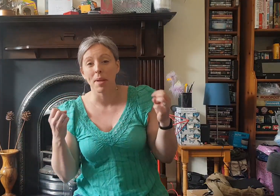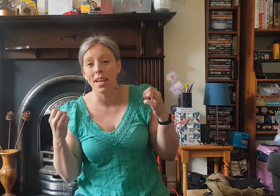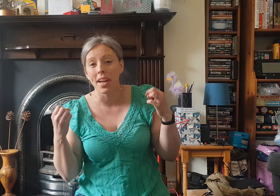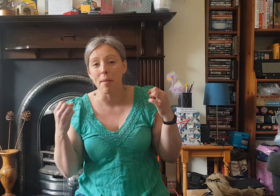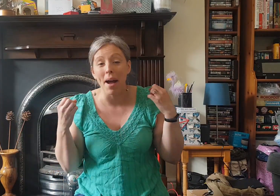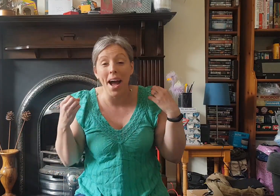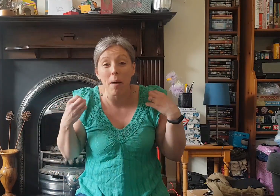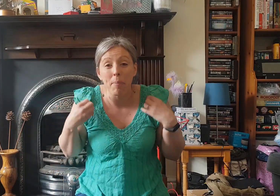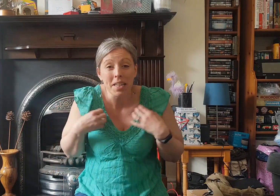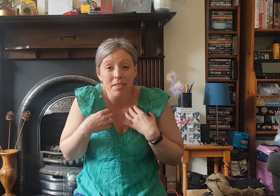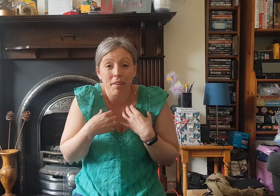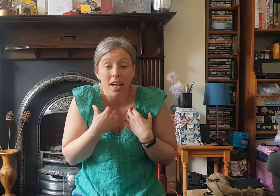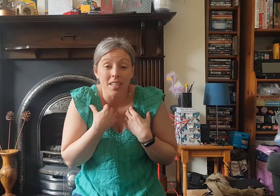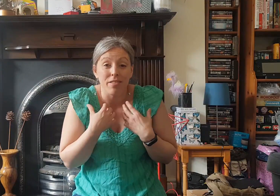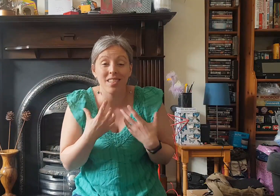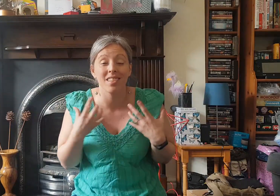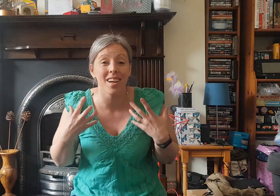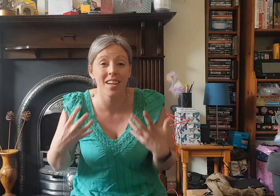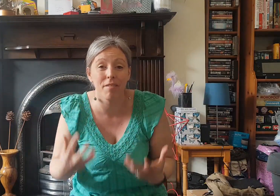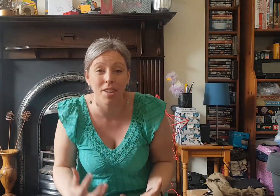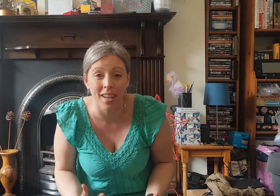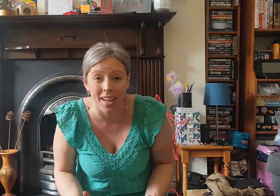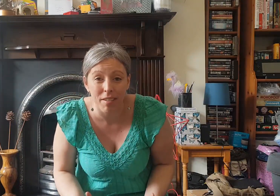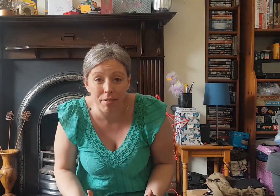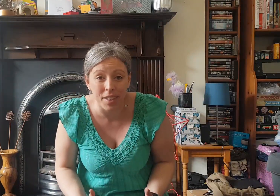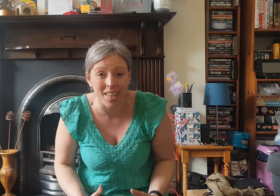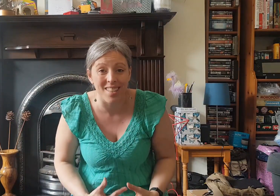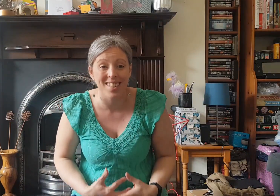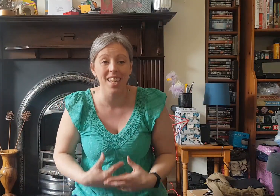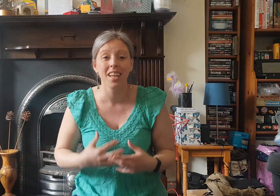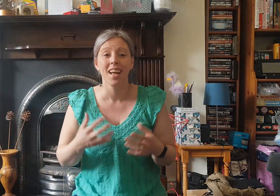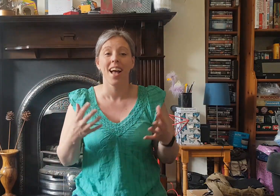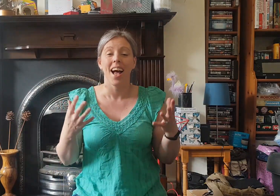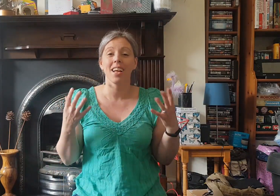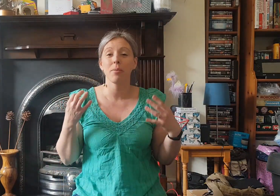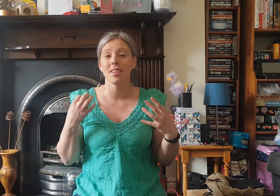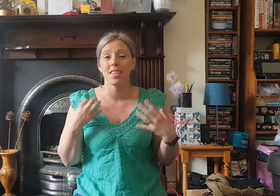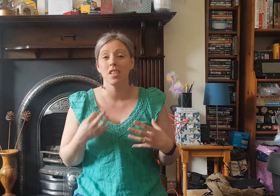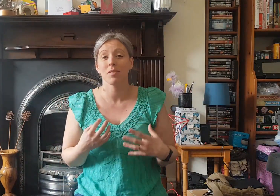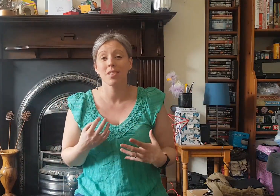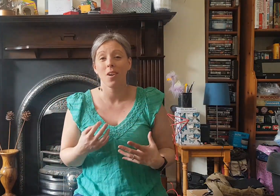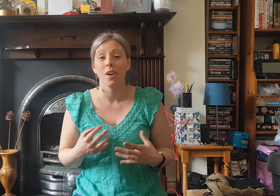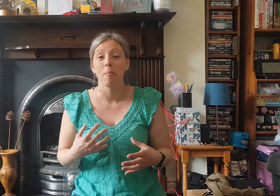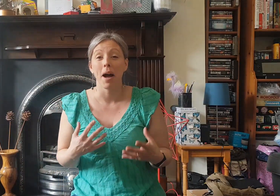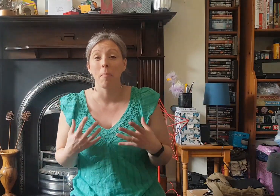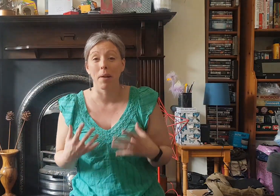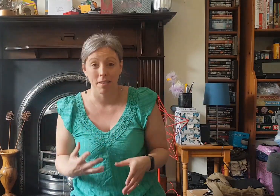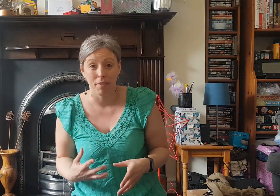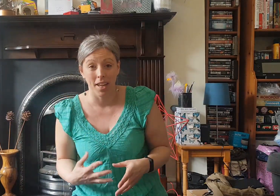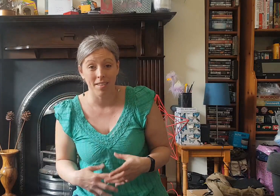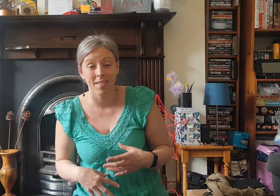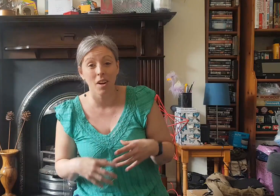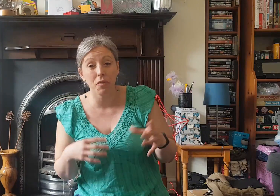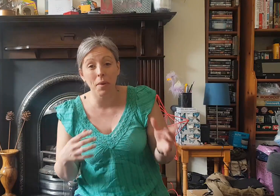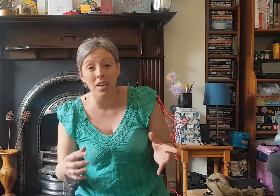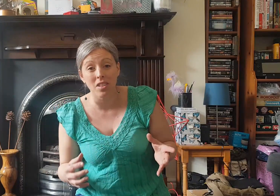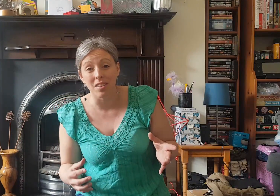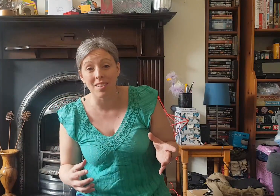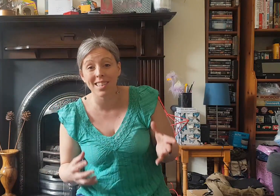been learning about how butterflies are a sign of new life at easter i want to teach you a song about butterflies it's got a few actions there's